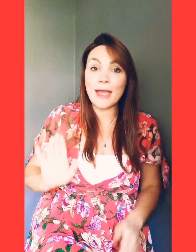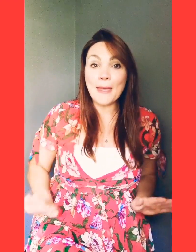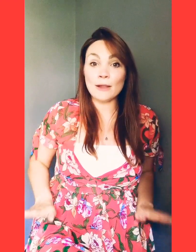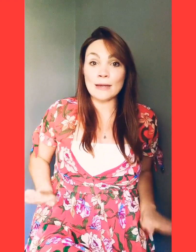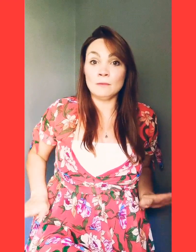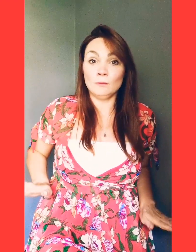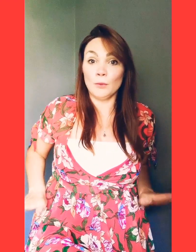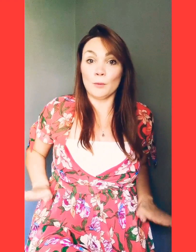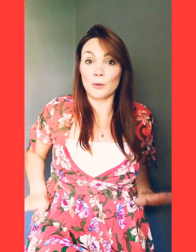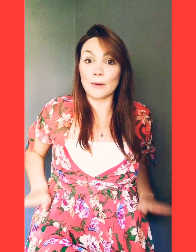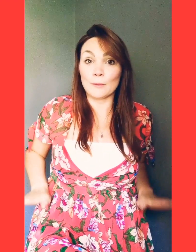A